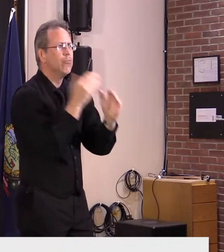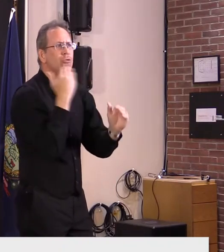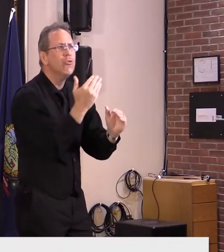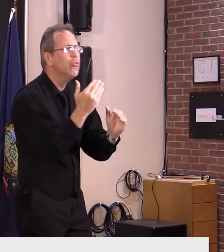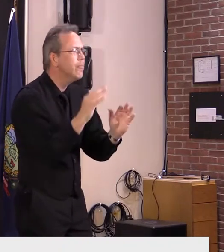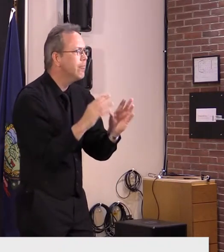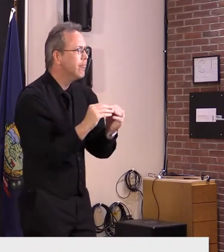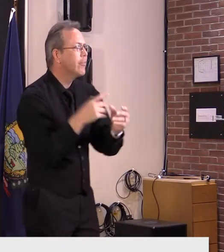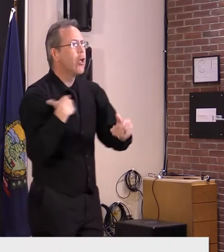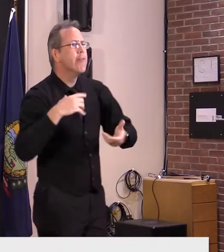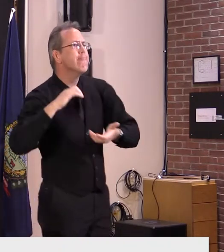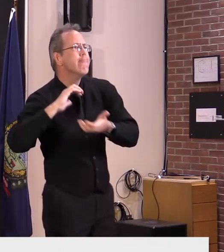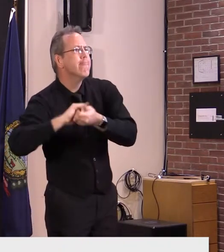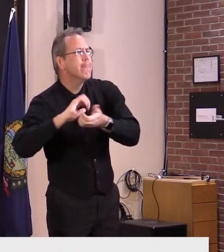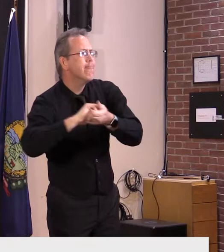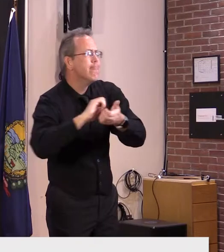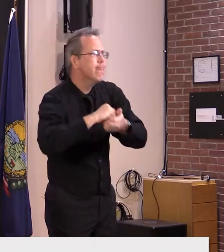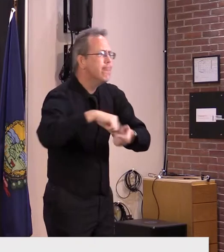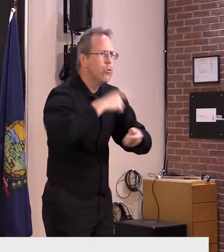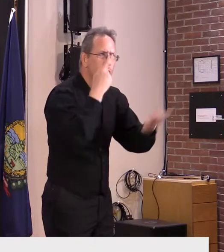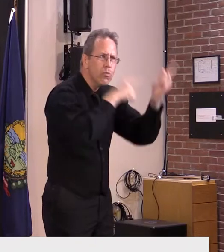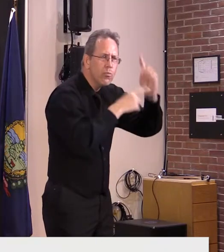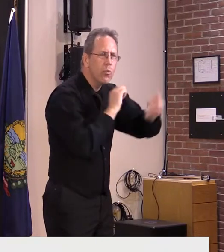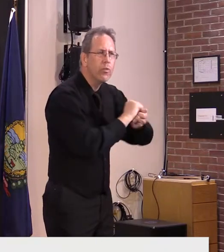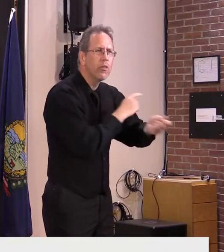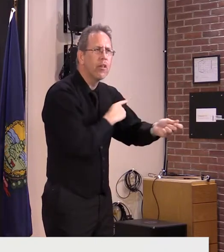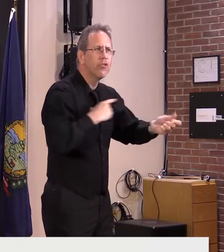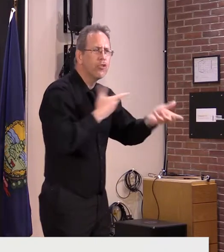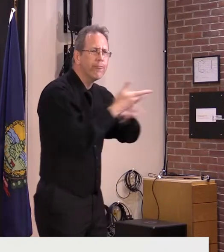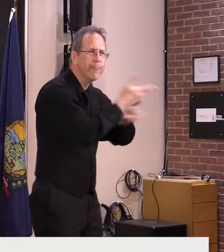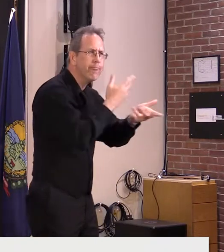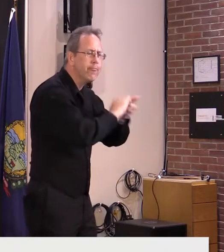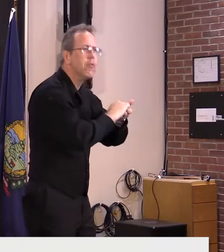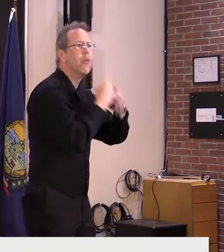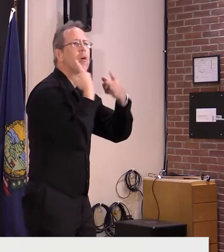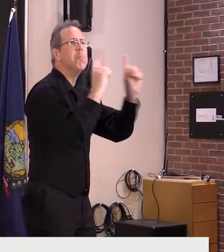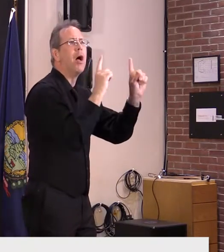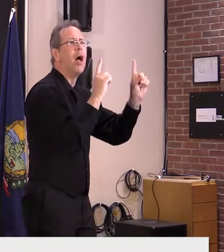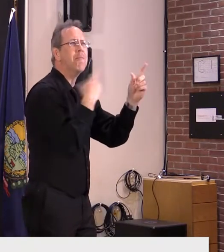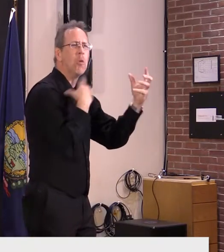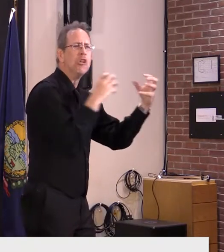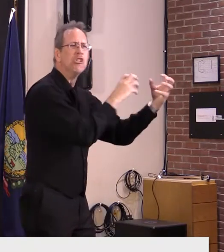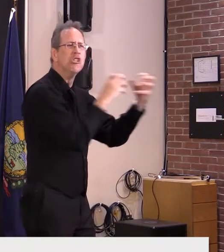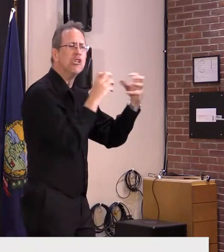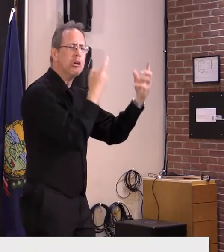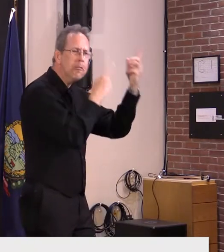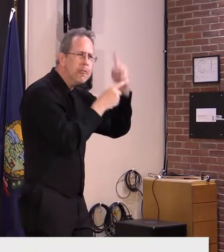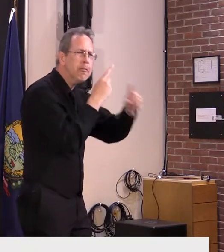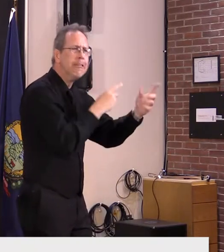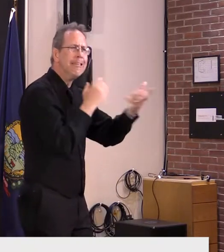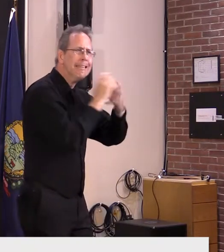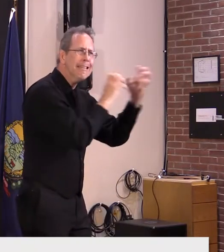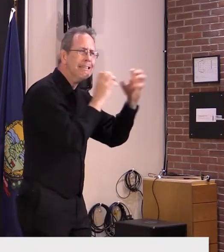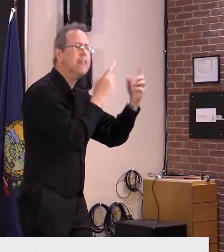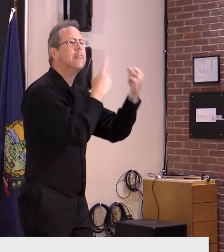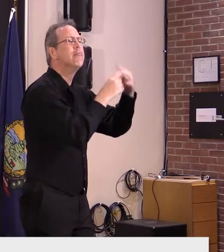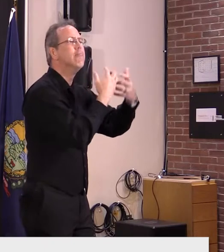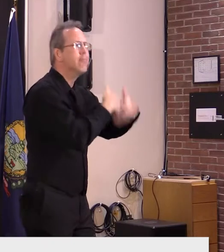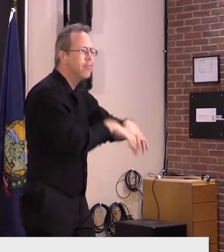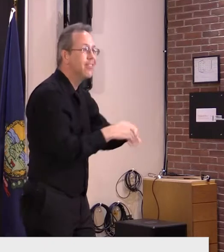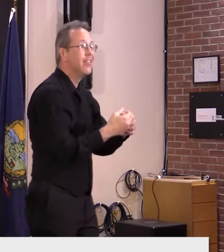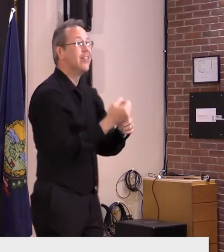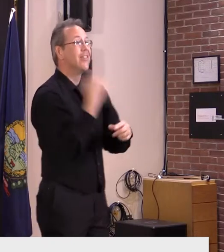together, we really did accomplish a lot. Last year, when we learned about how much we'd get through ARPA